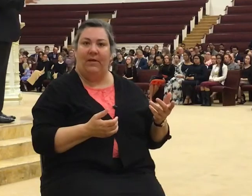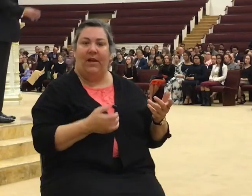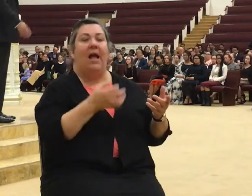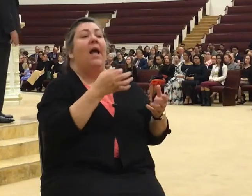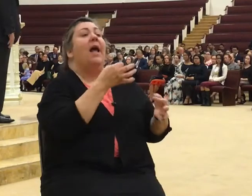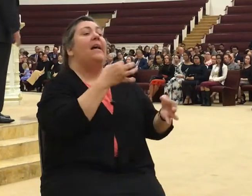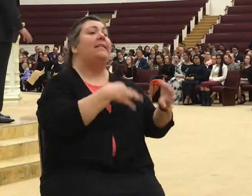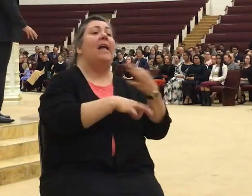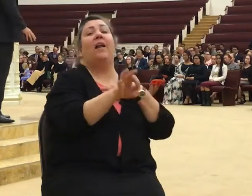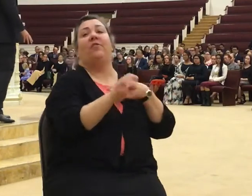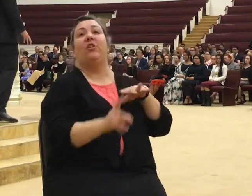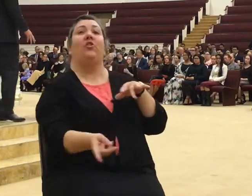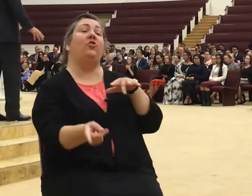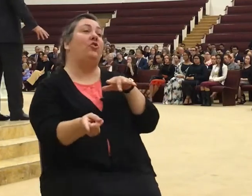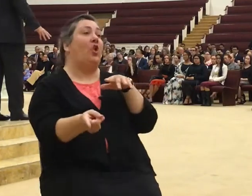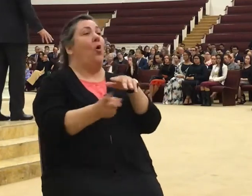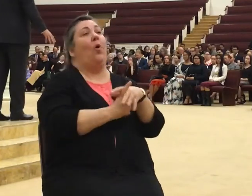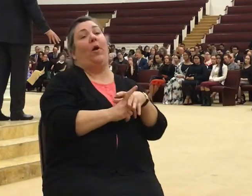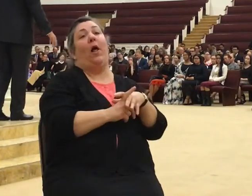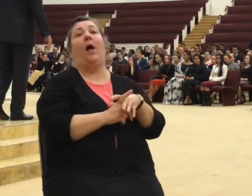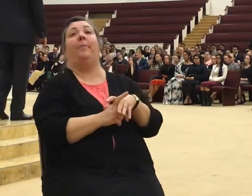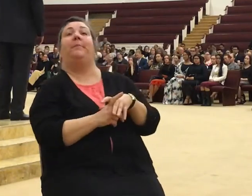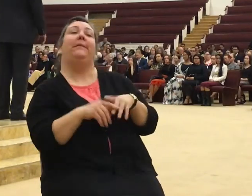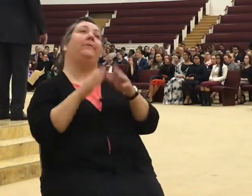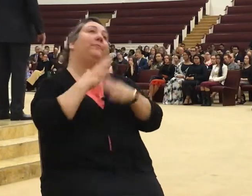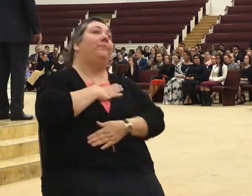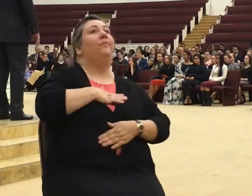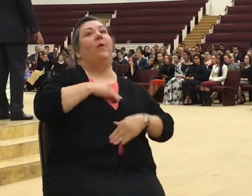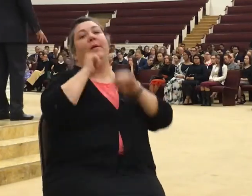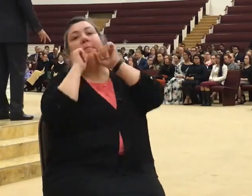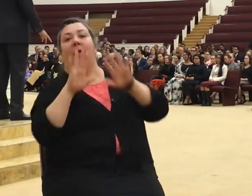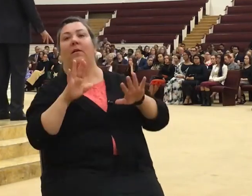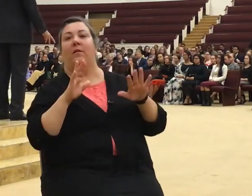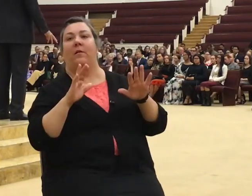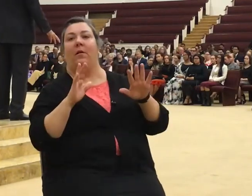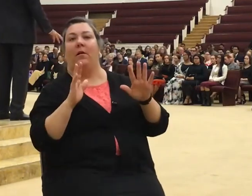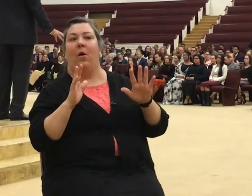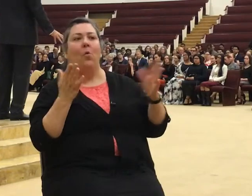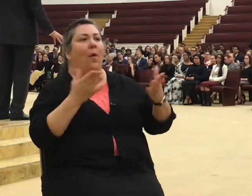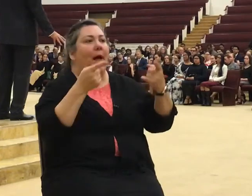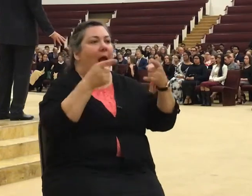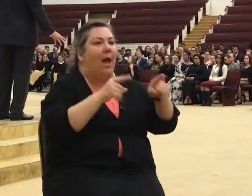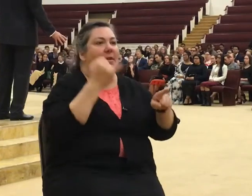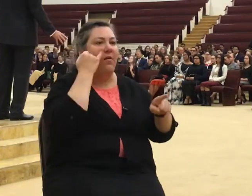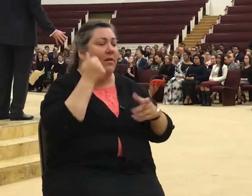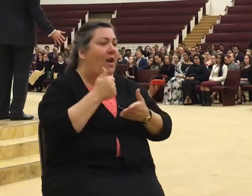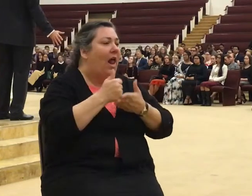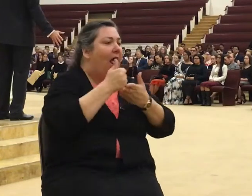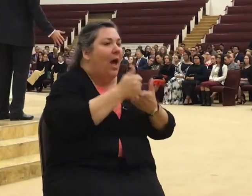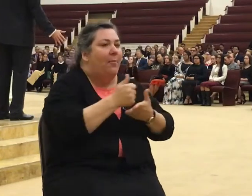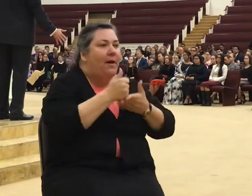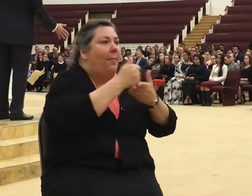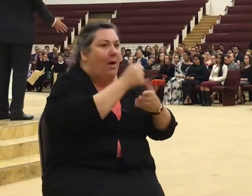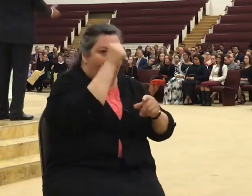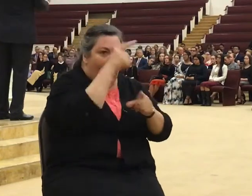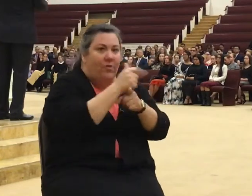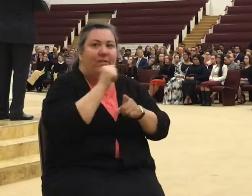Instead of just showing up and enjoying life and blessing, what would happen if we started helping our brothers and